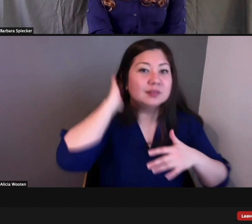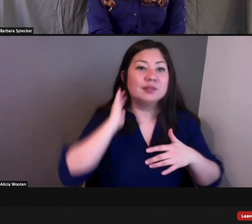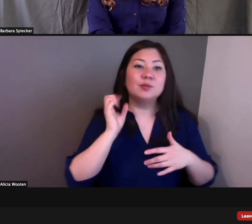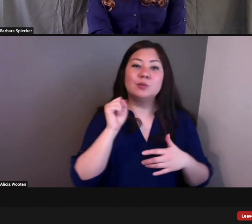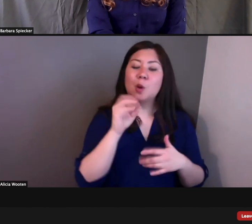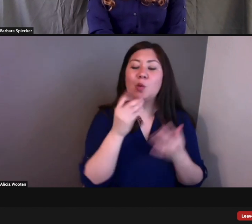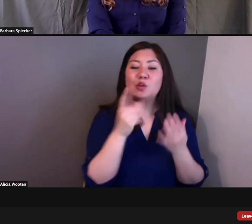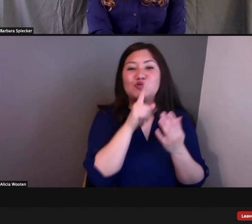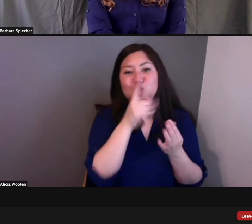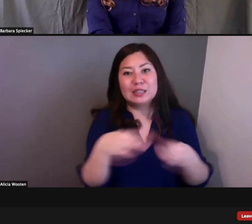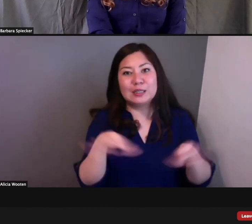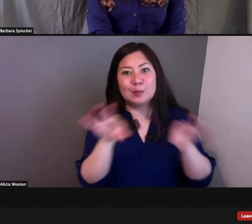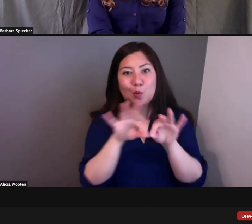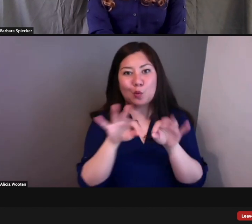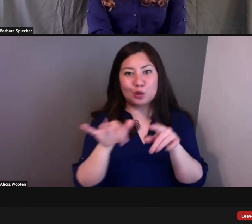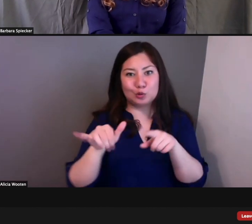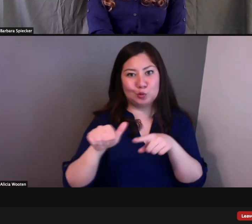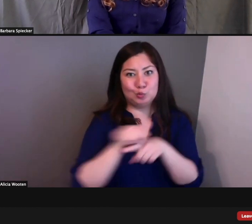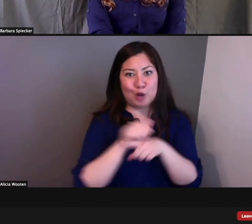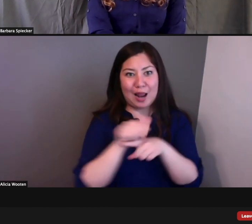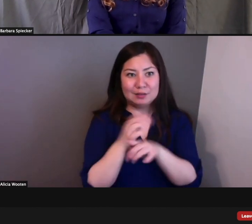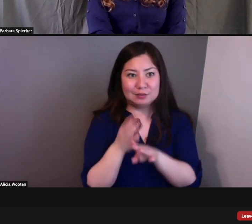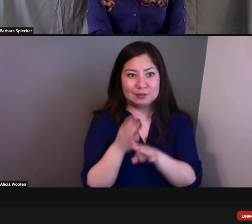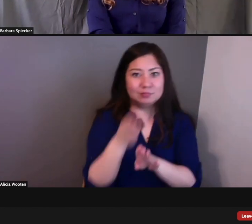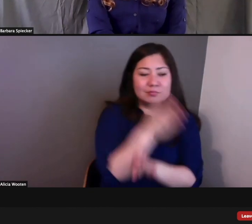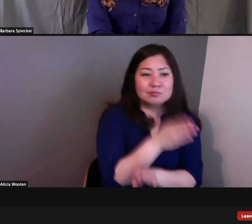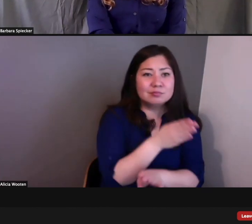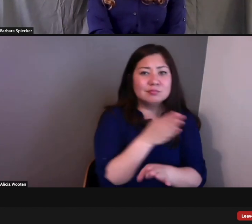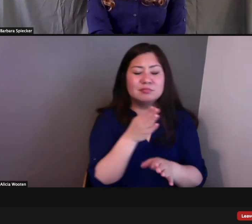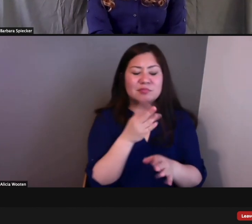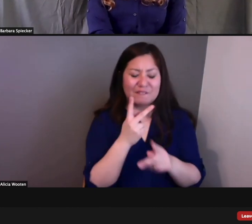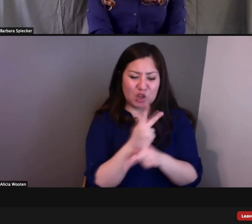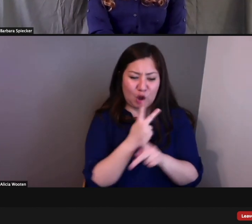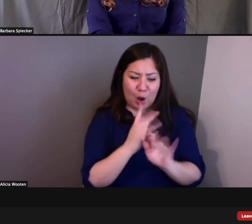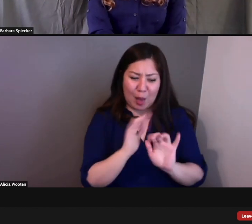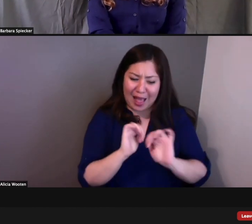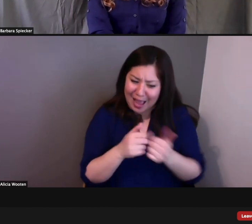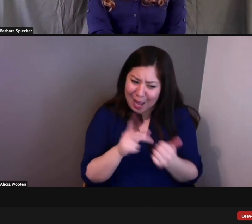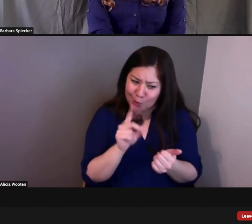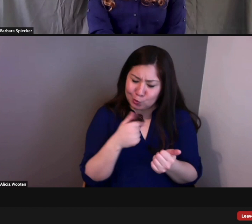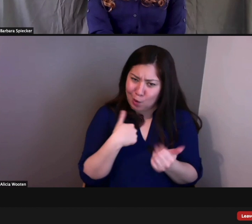but signing it, maybe we'll decide to change it a little bit.